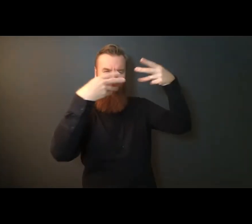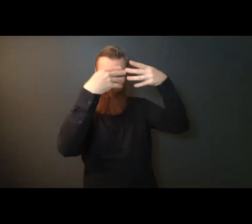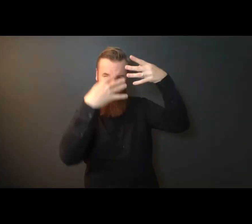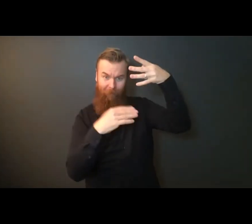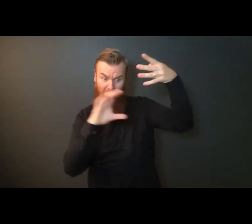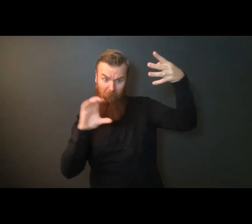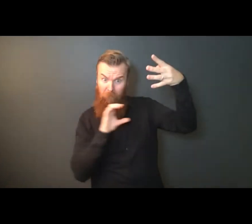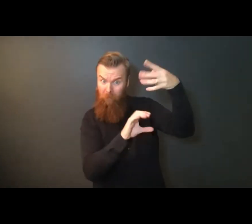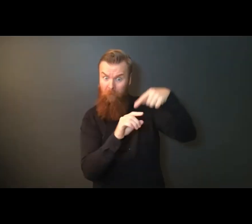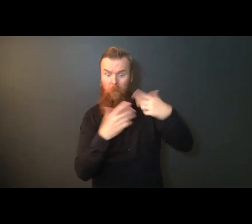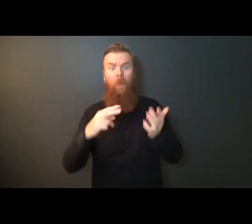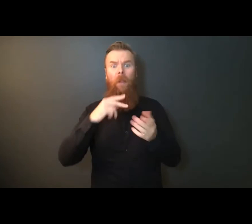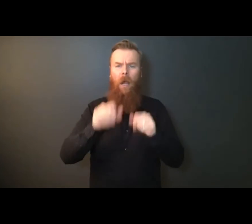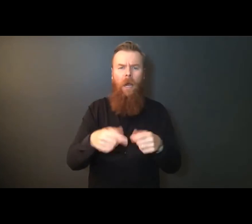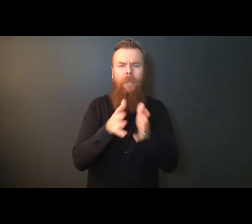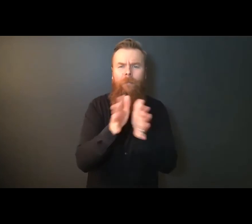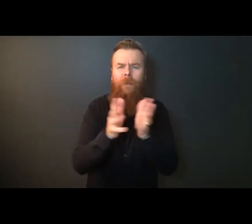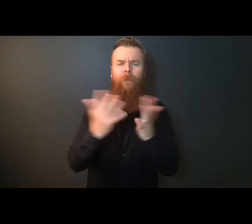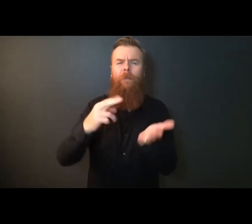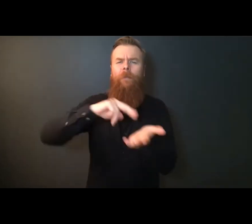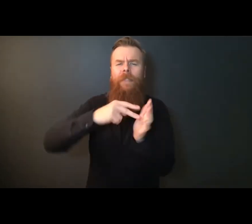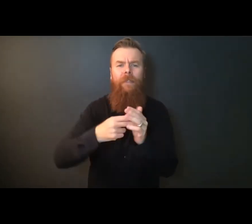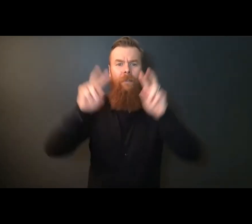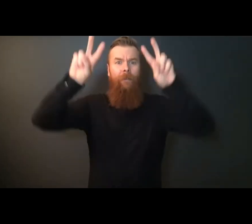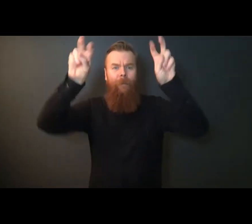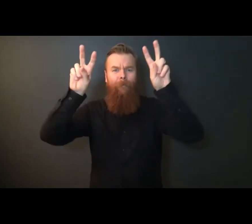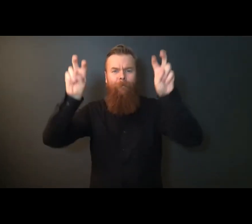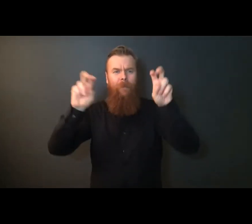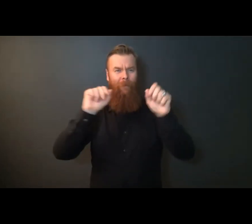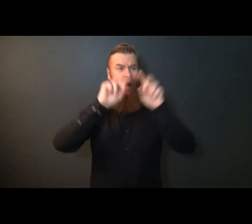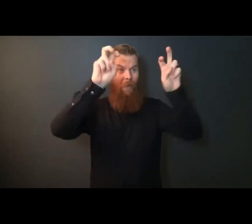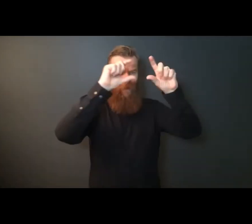around definitions and breaking that down a little bit.